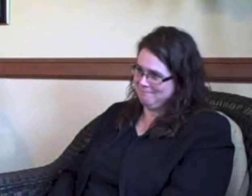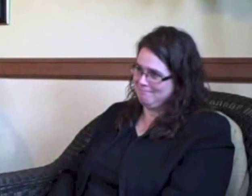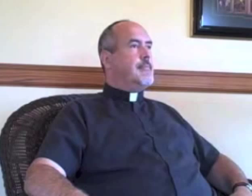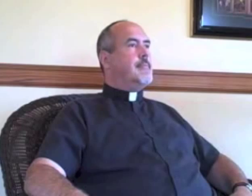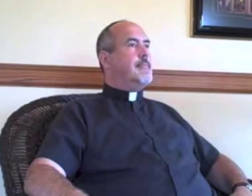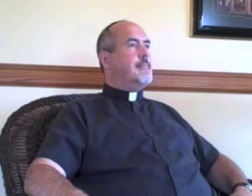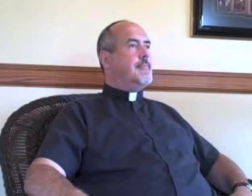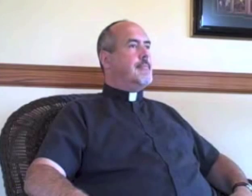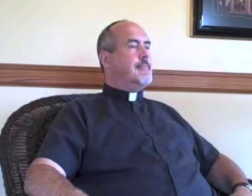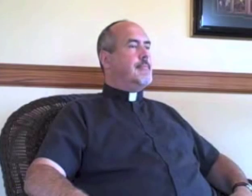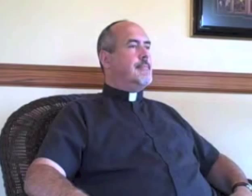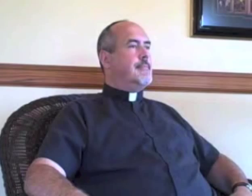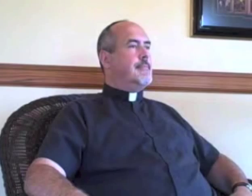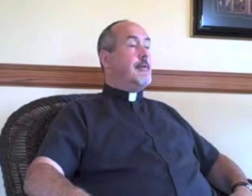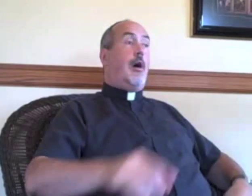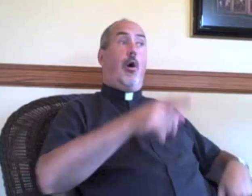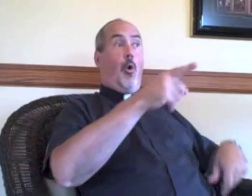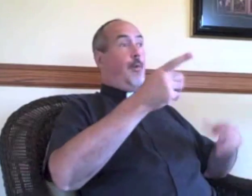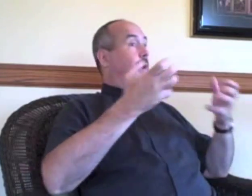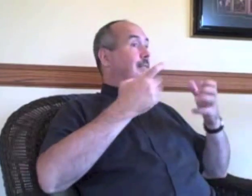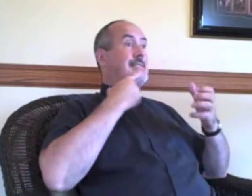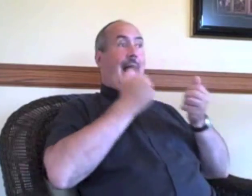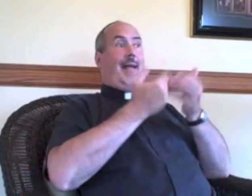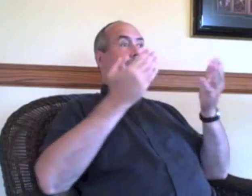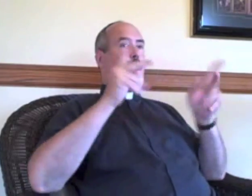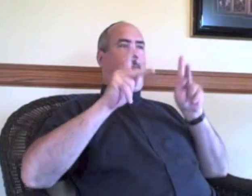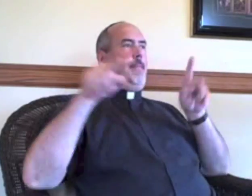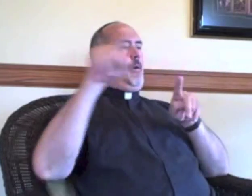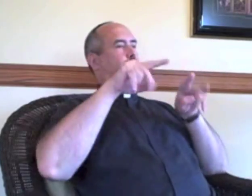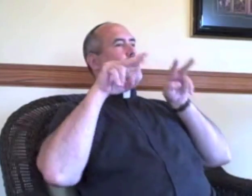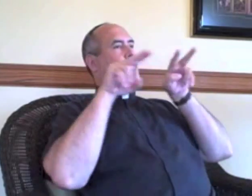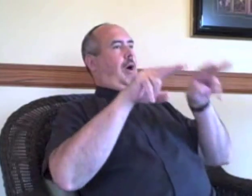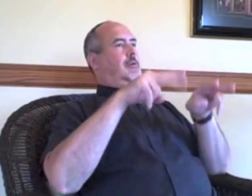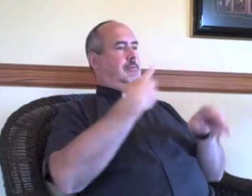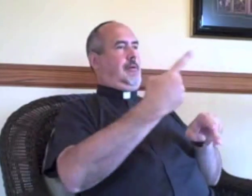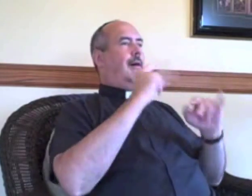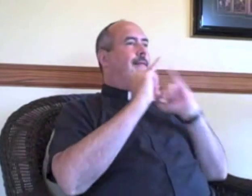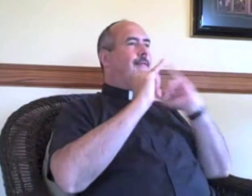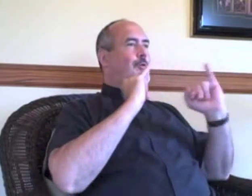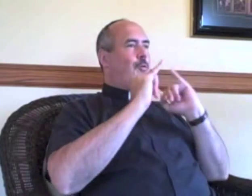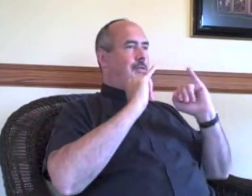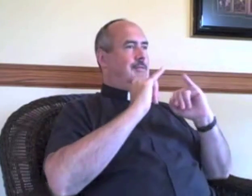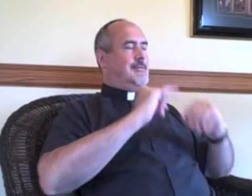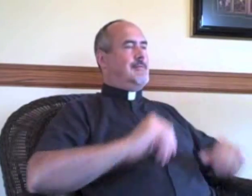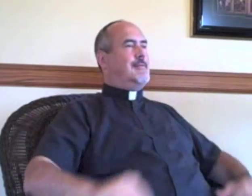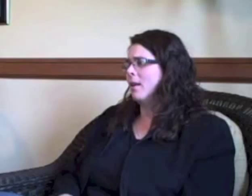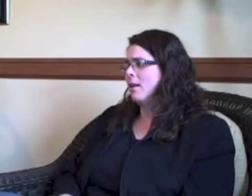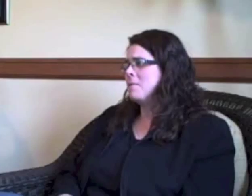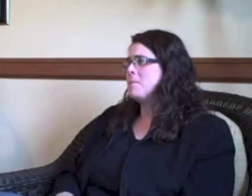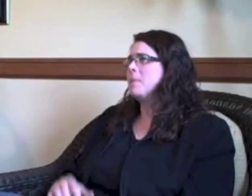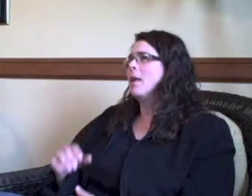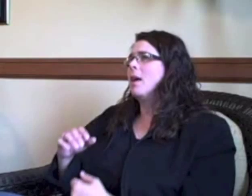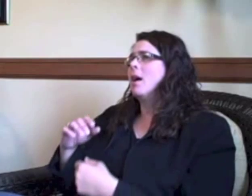have some deaf consecrated virgins, absolutely. Is there anything else you'd like to say to people that are watching our interview today?